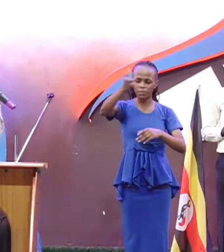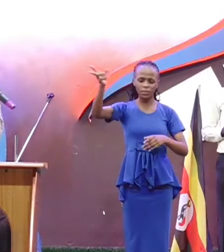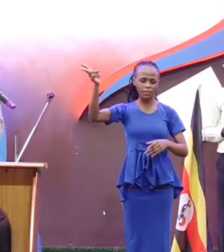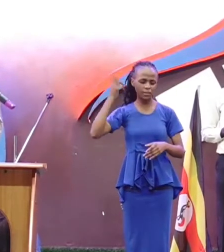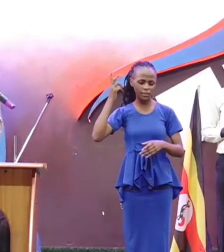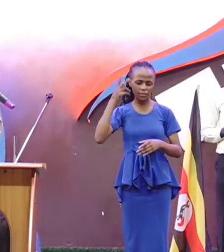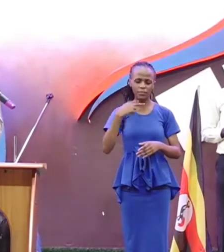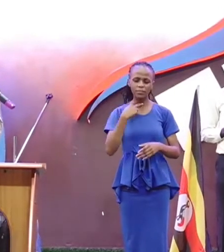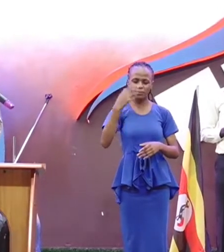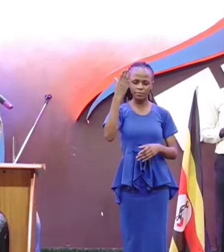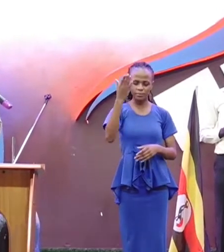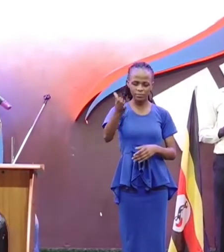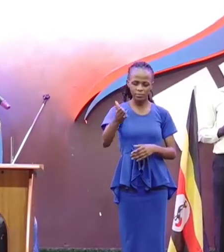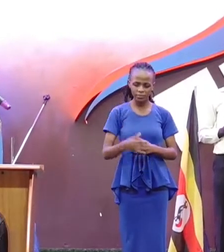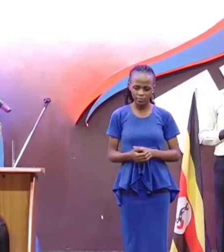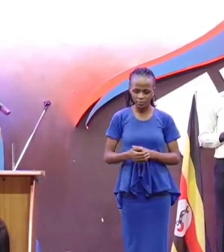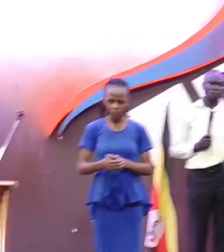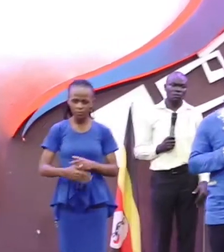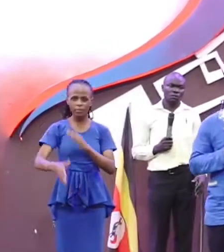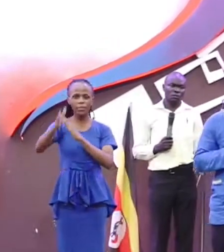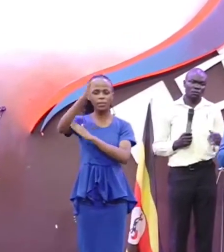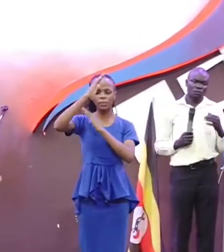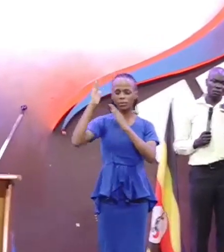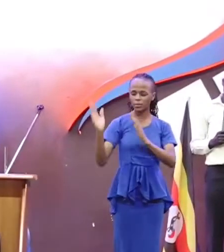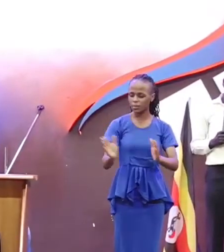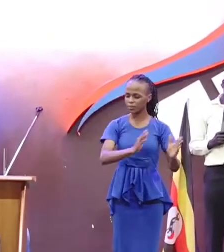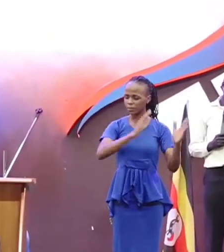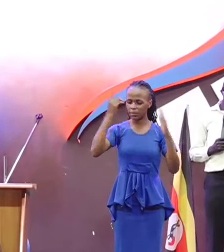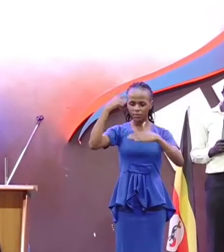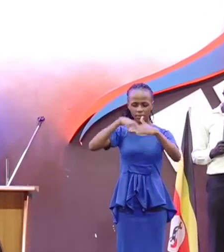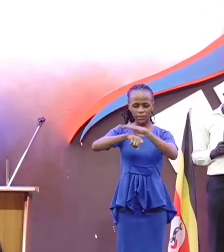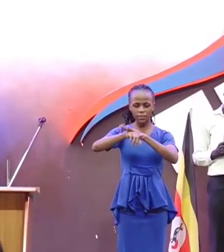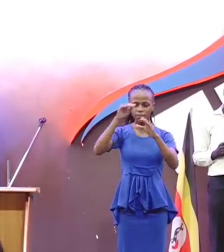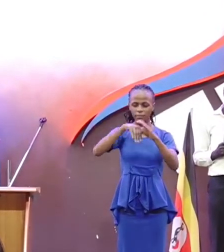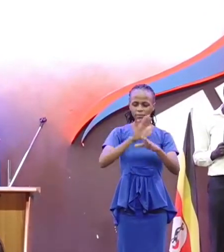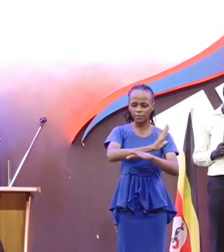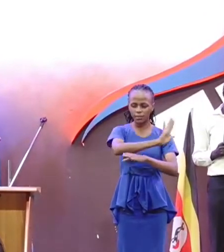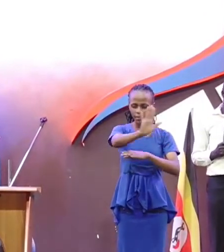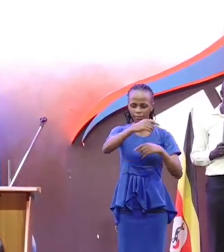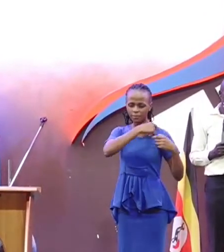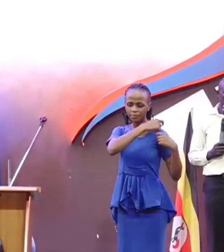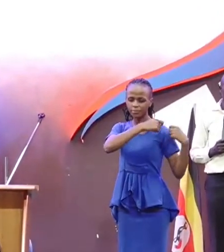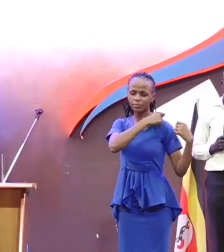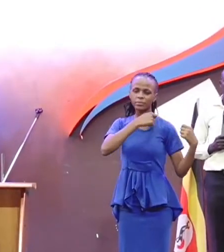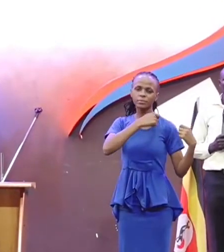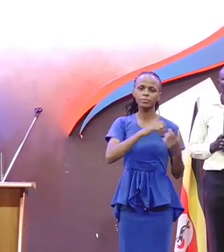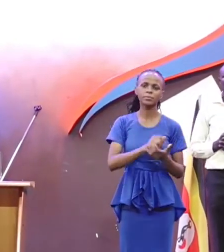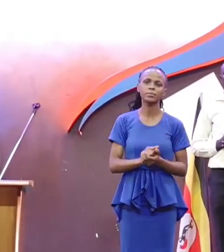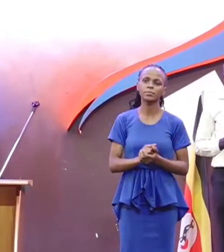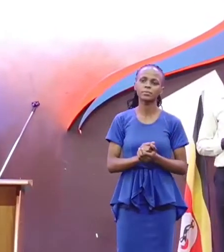whoever he is and he is hearing this voice, the Lord prepare them to enter into their inheritance.